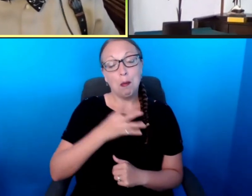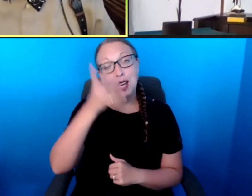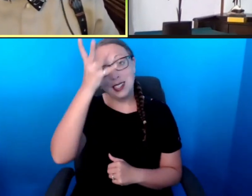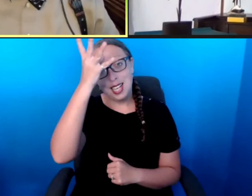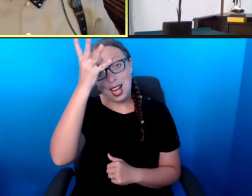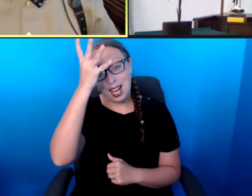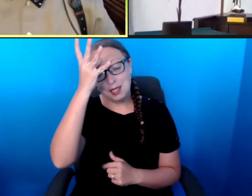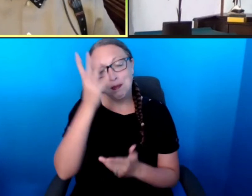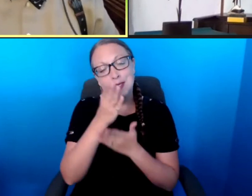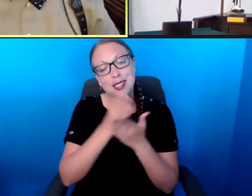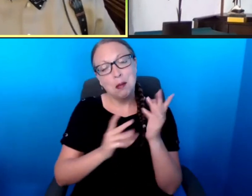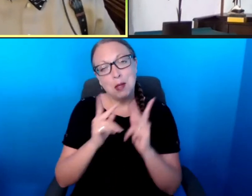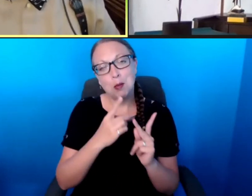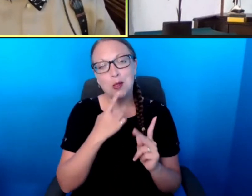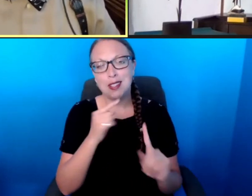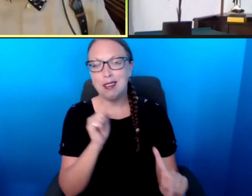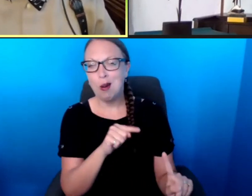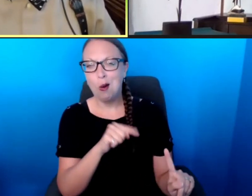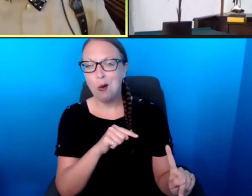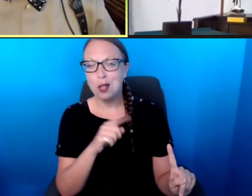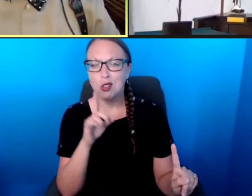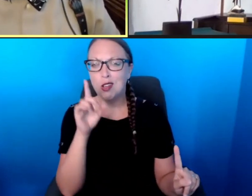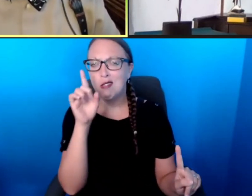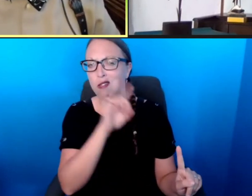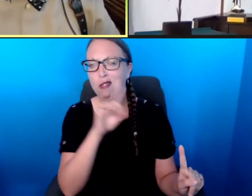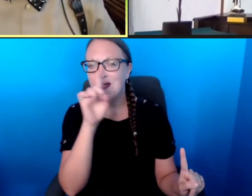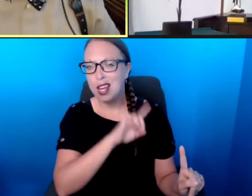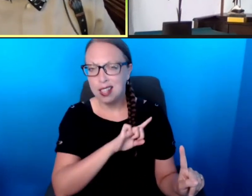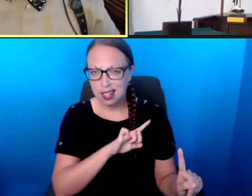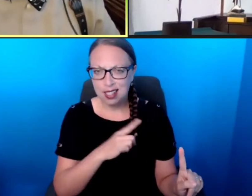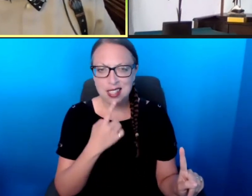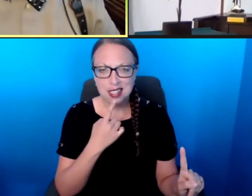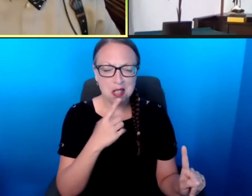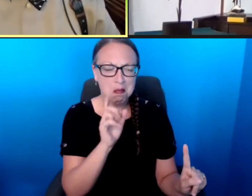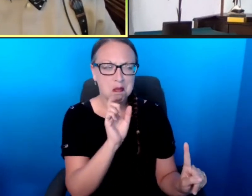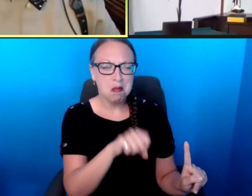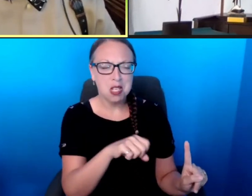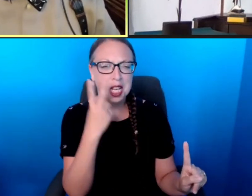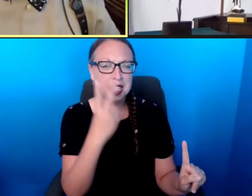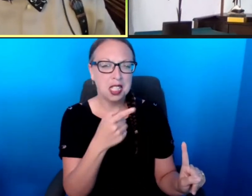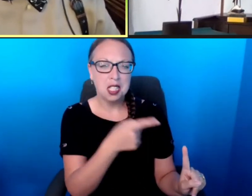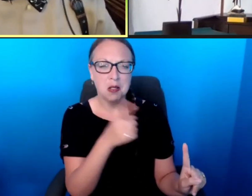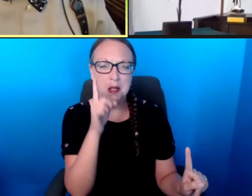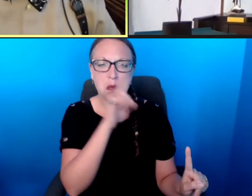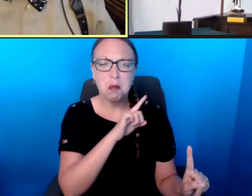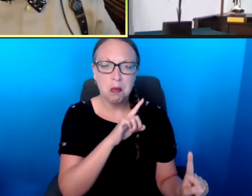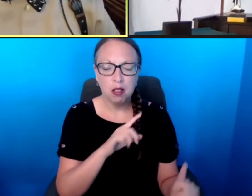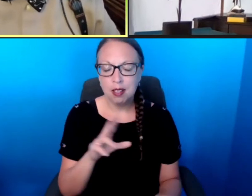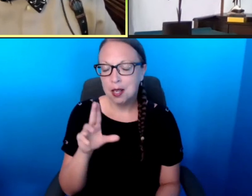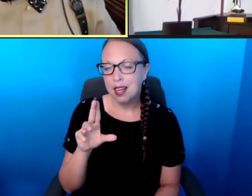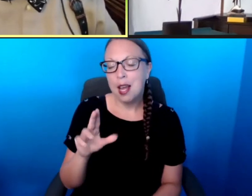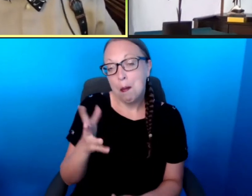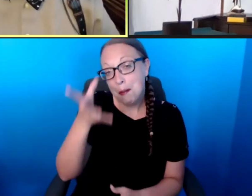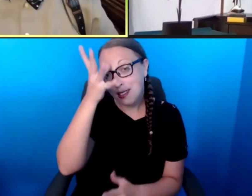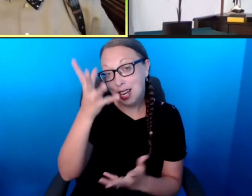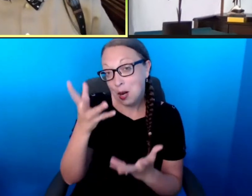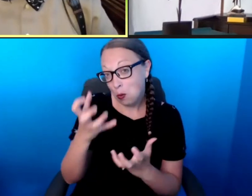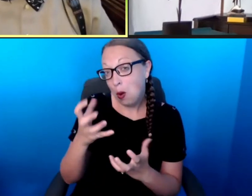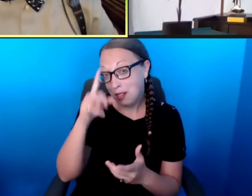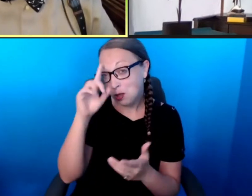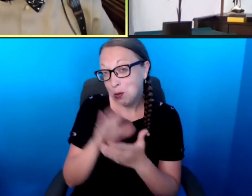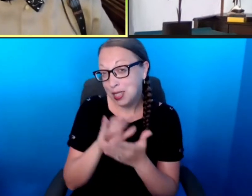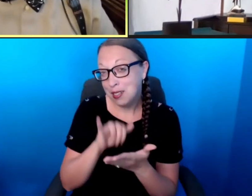that. And it was 3 years before an ophthalmologist said, no, he's really going blind. We don't know why, but we're going